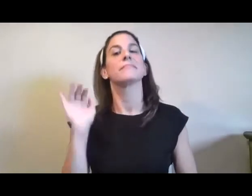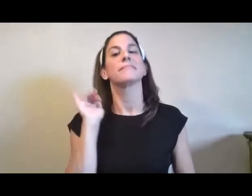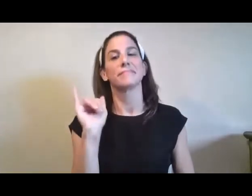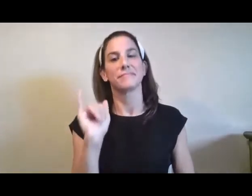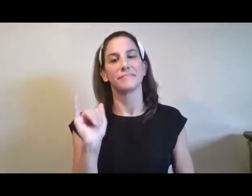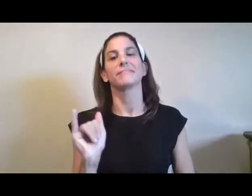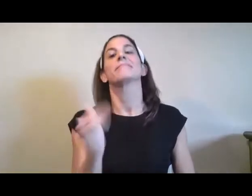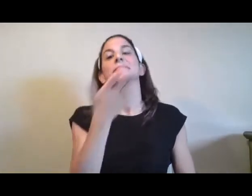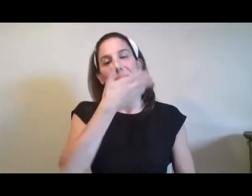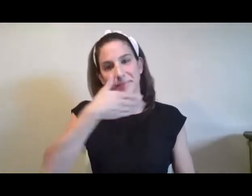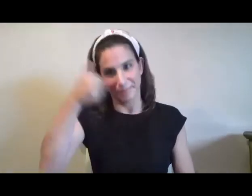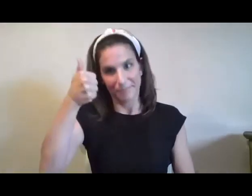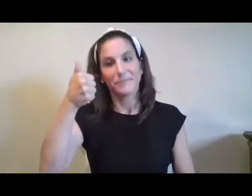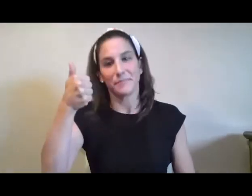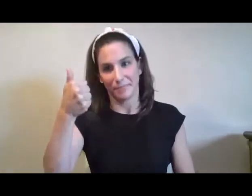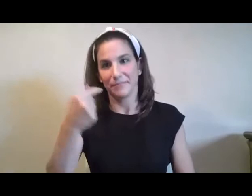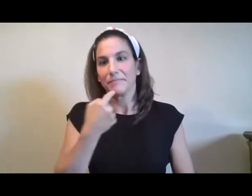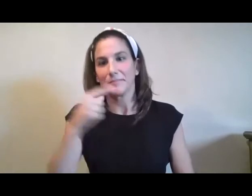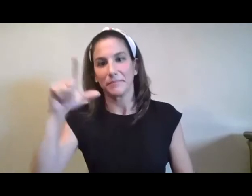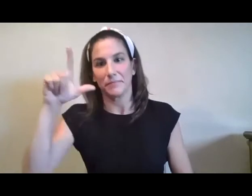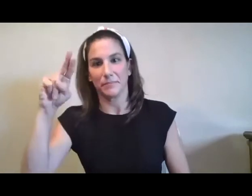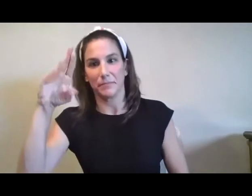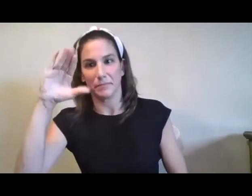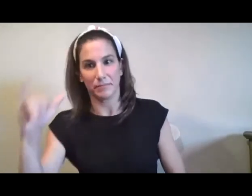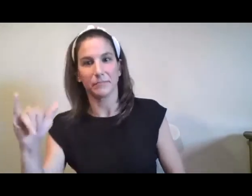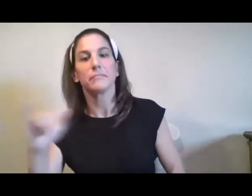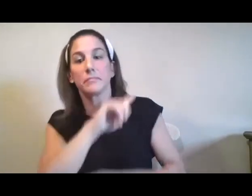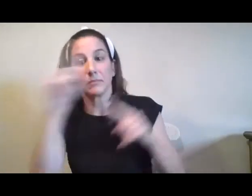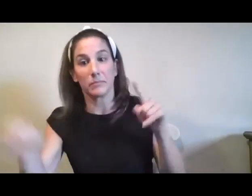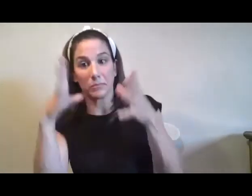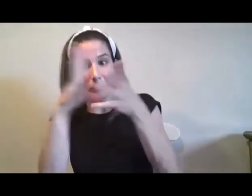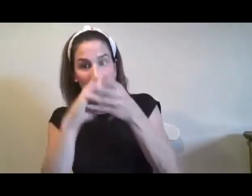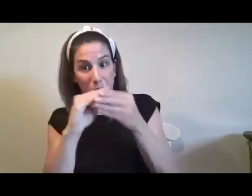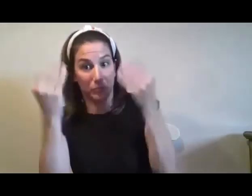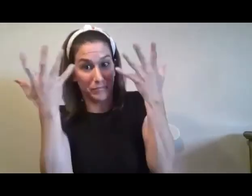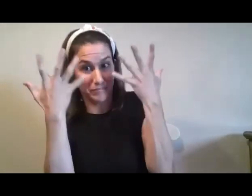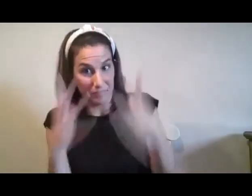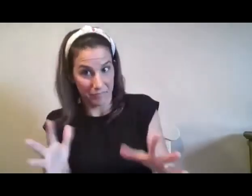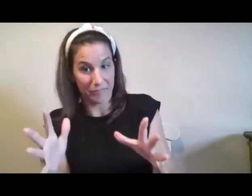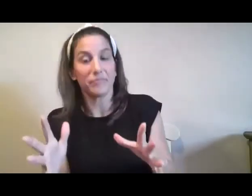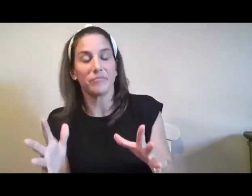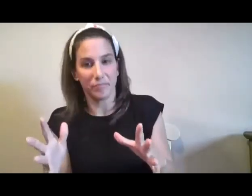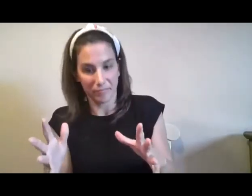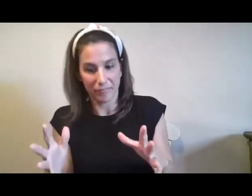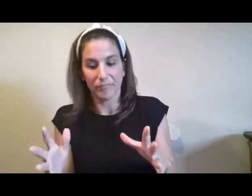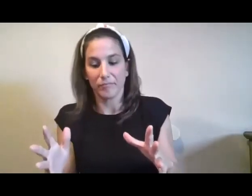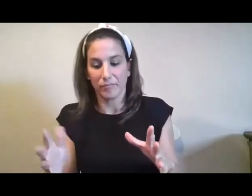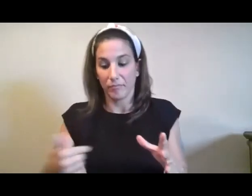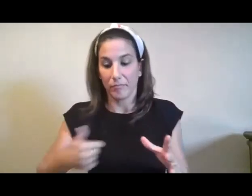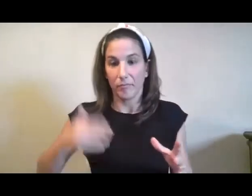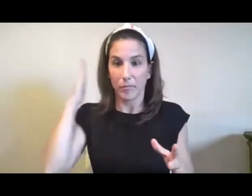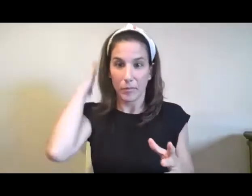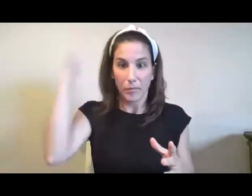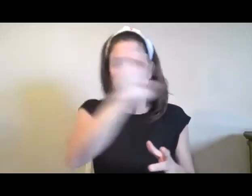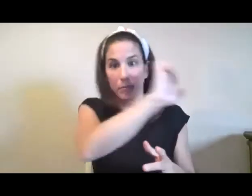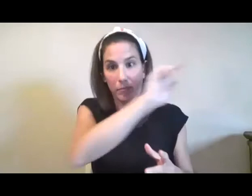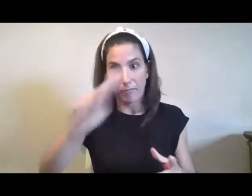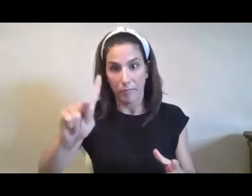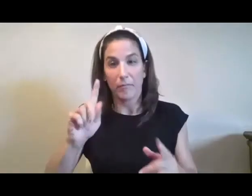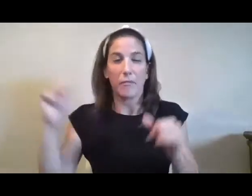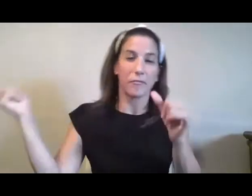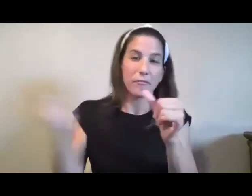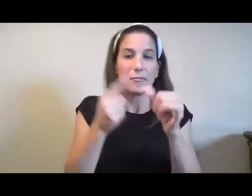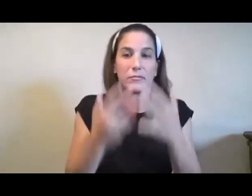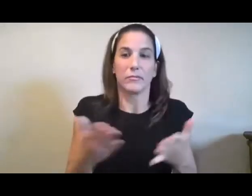"Ah, much better," said Lucy, when her story was finished. "I'll come back first thing